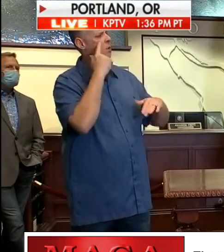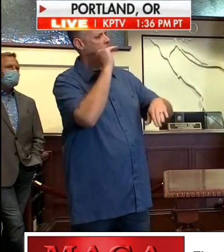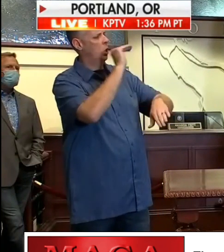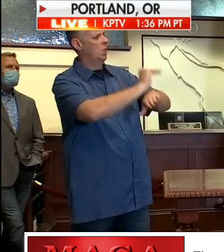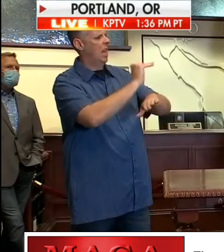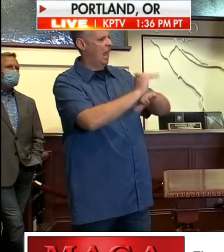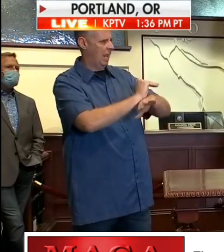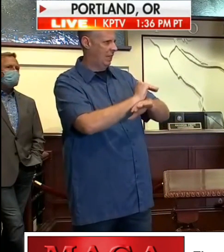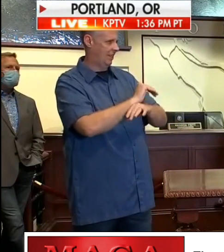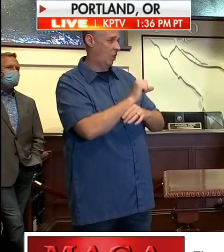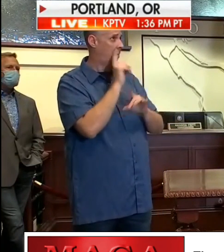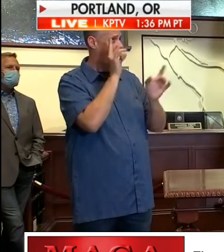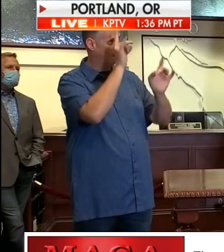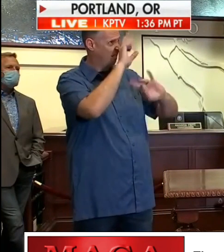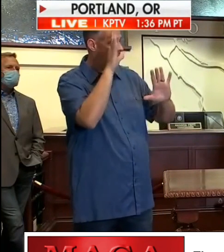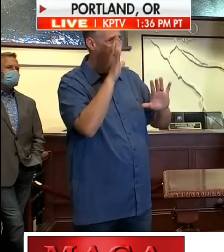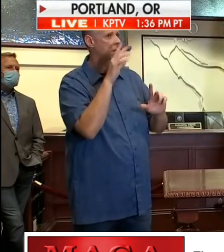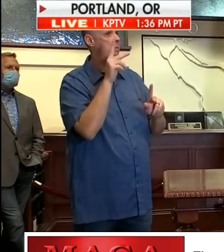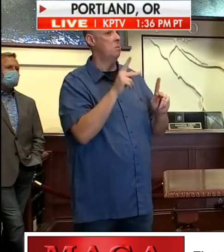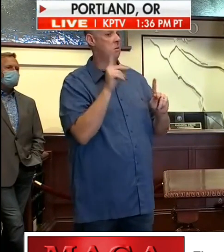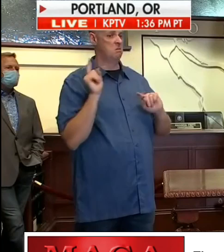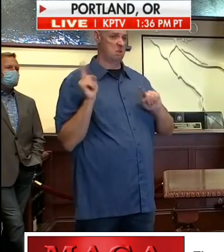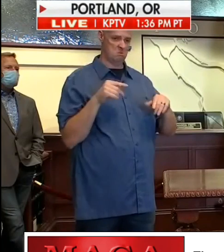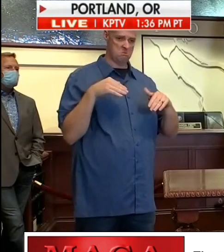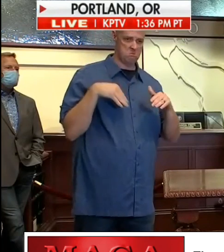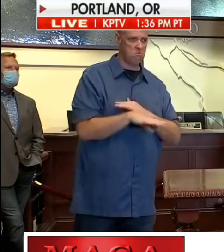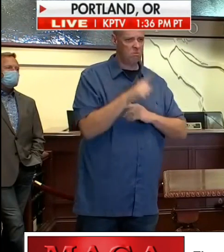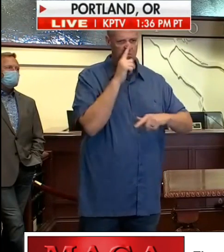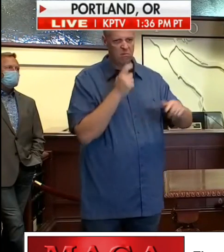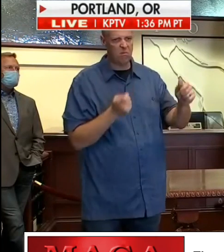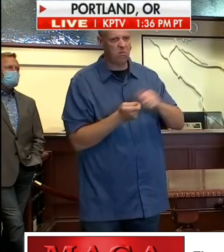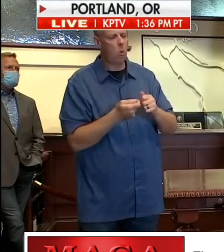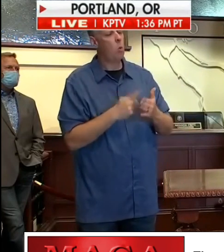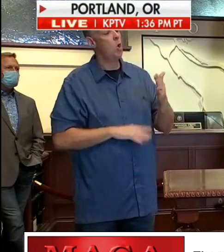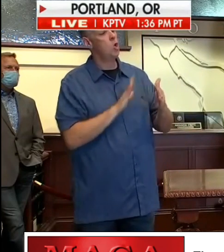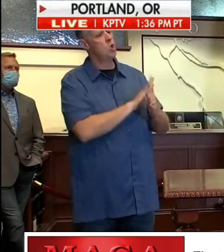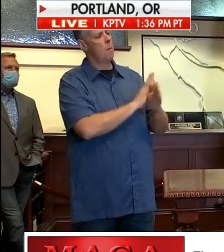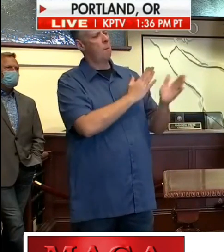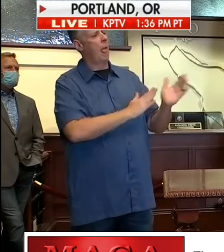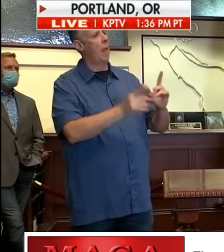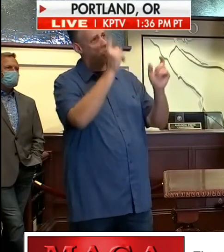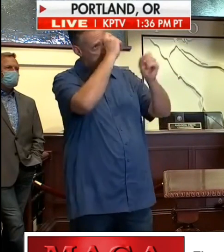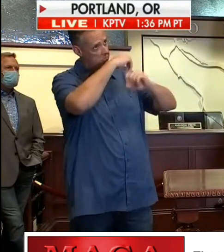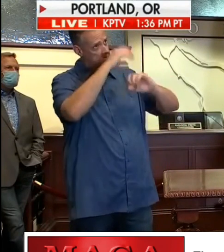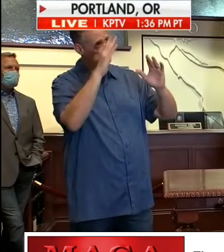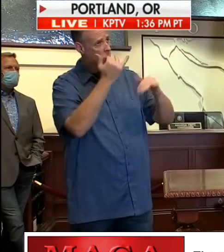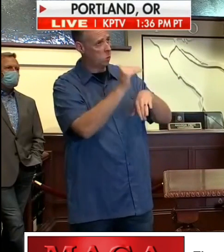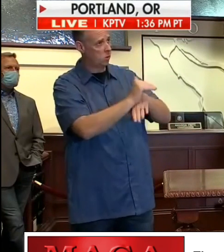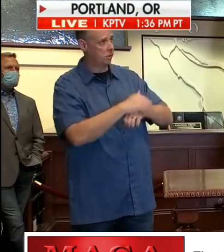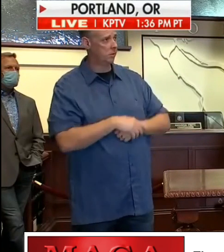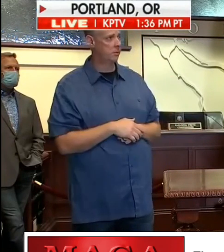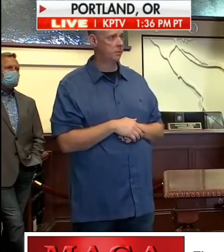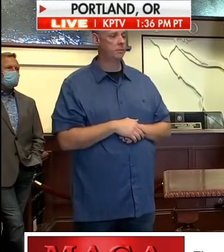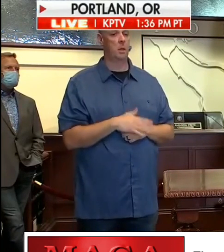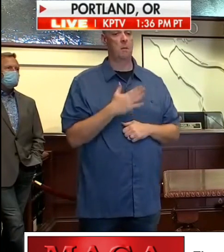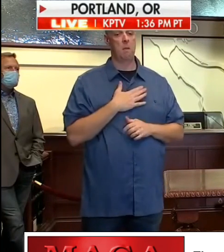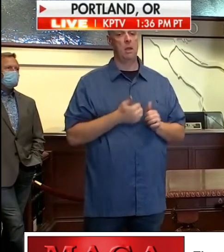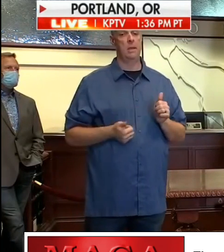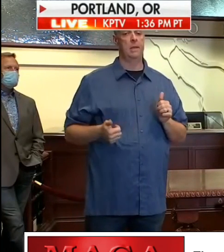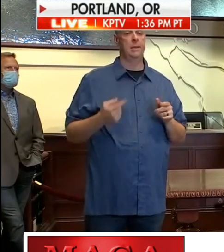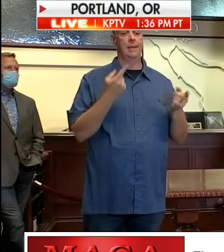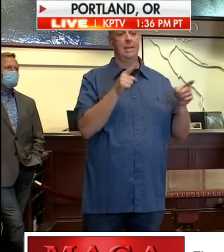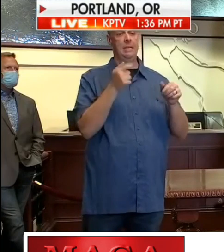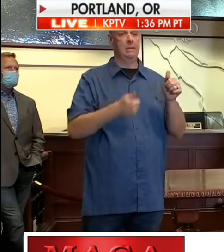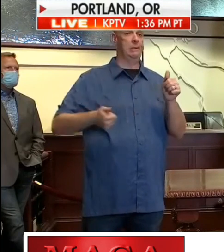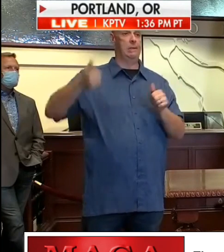very violent if there are new people coming to seek retribution. So walk us through what the plan is. I haven't talked to my incident command folks yet. I know